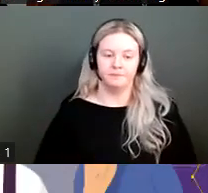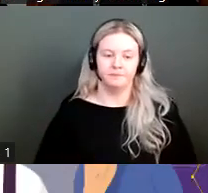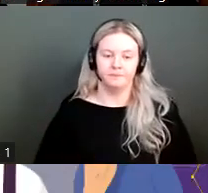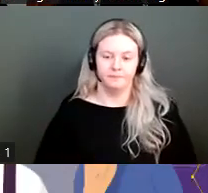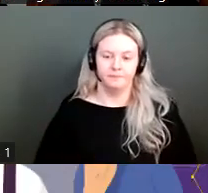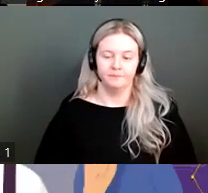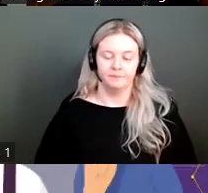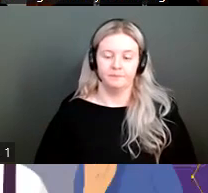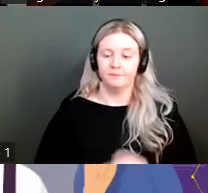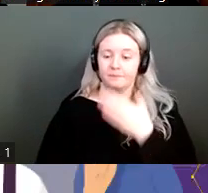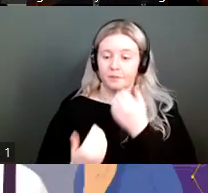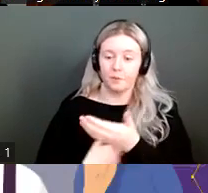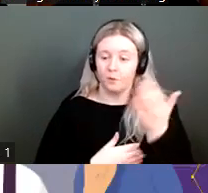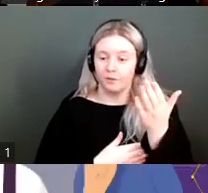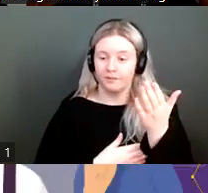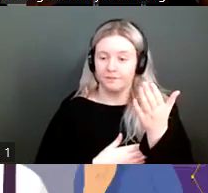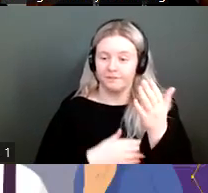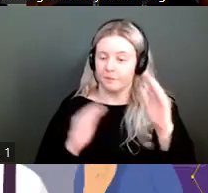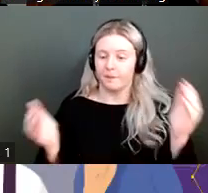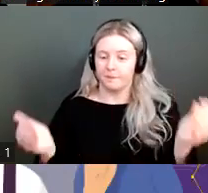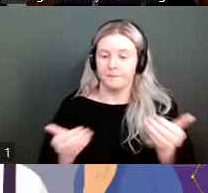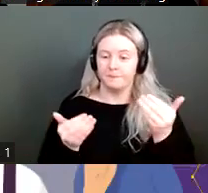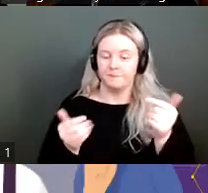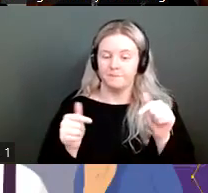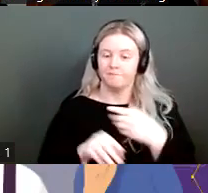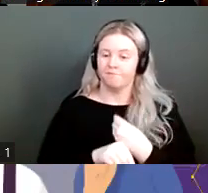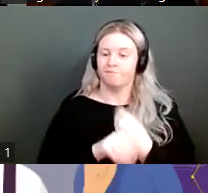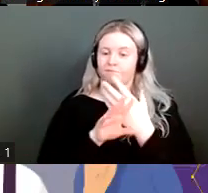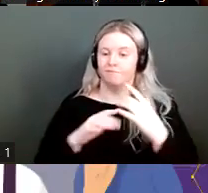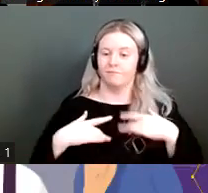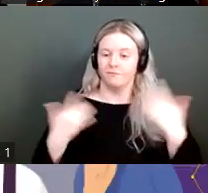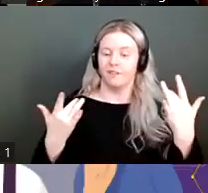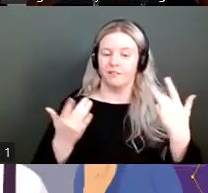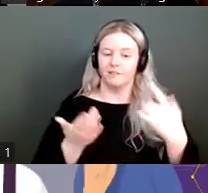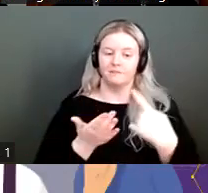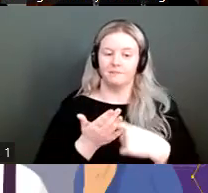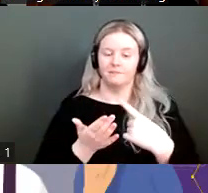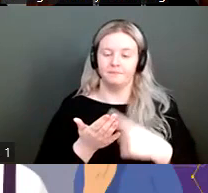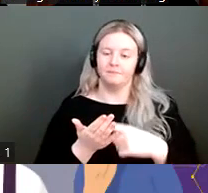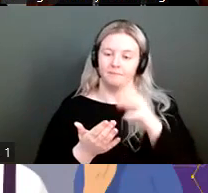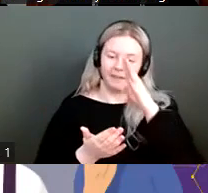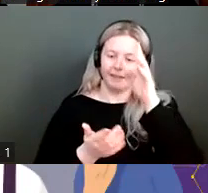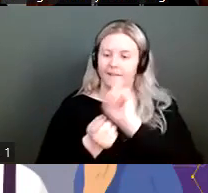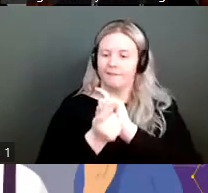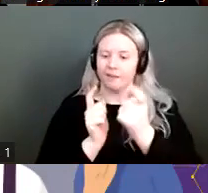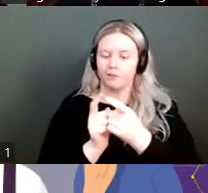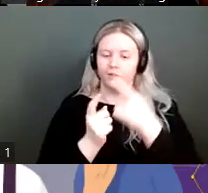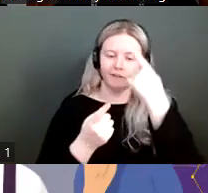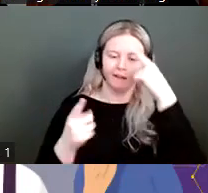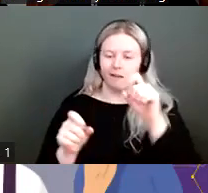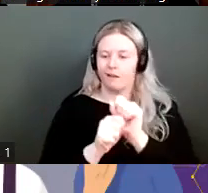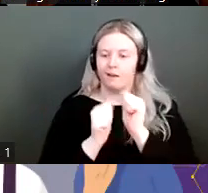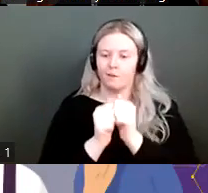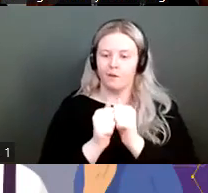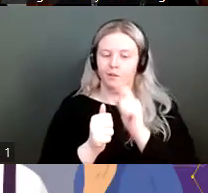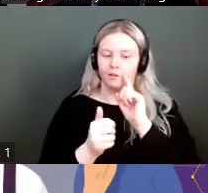So good morning, everyone. Welcome to our virtual symposium on innovation and collaboration to combat